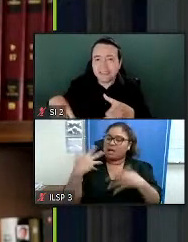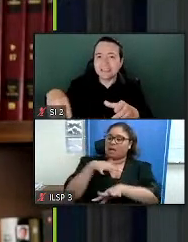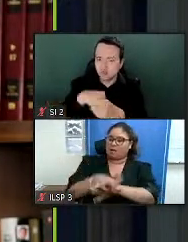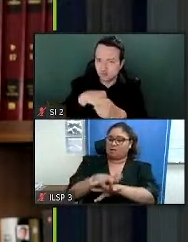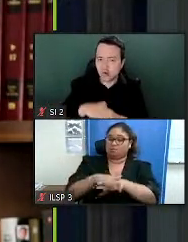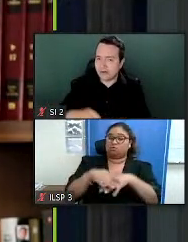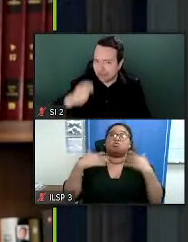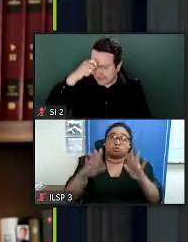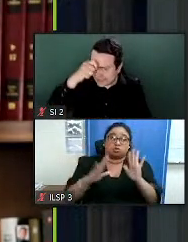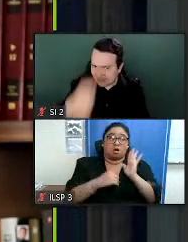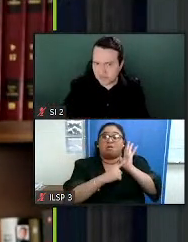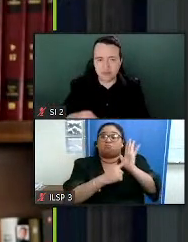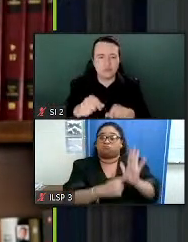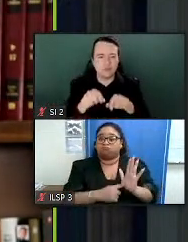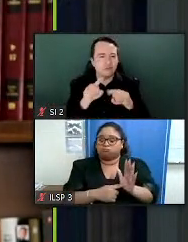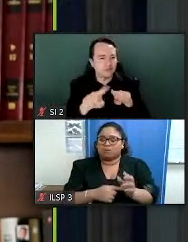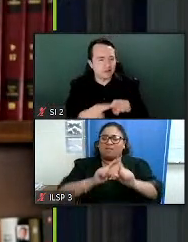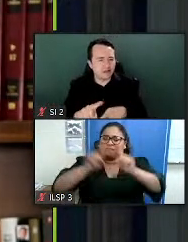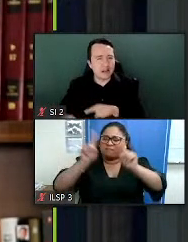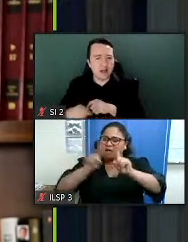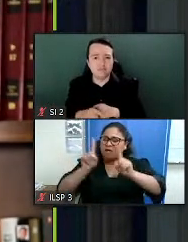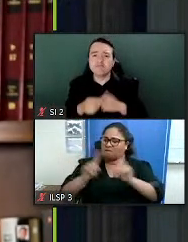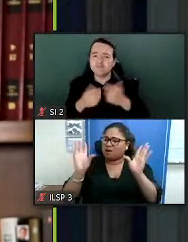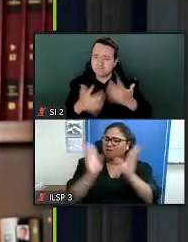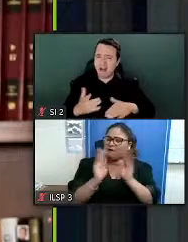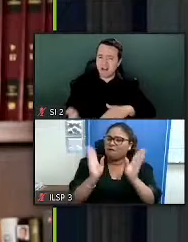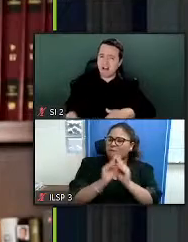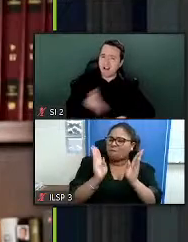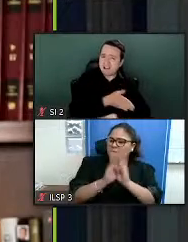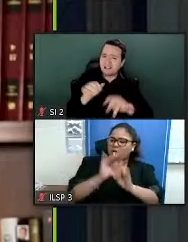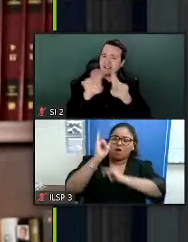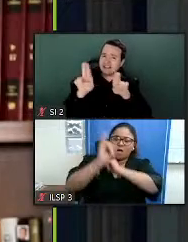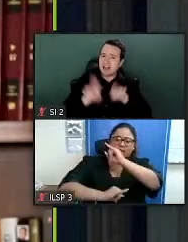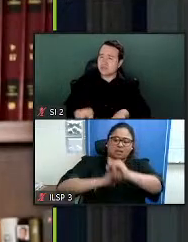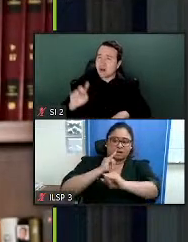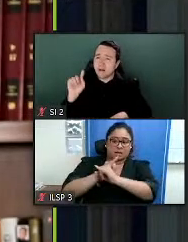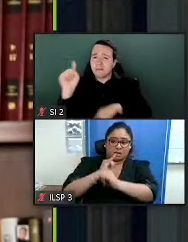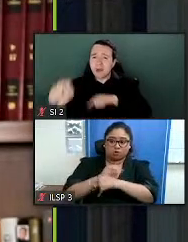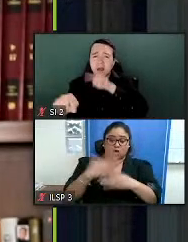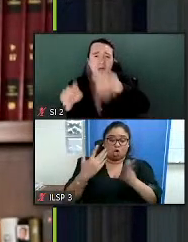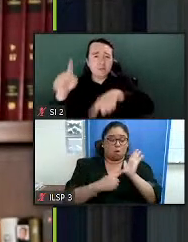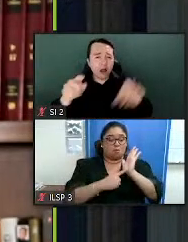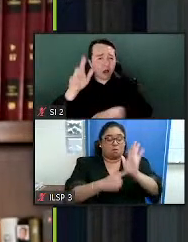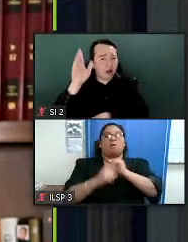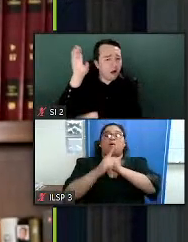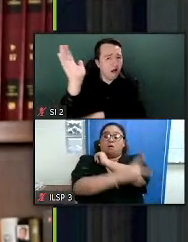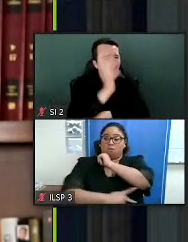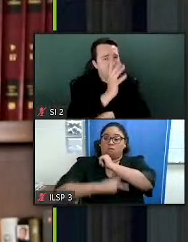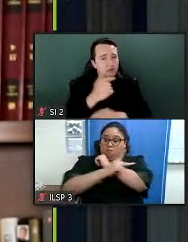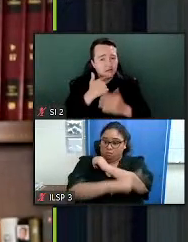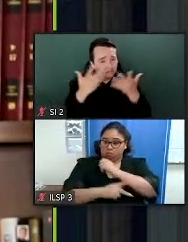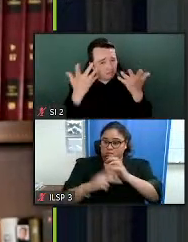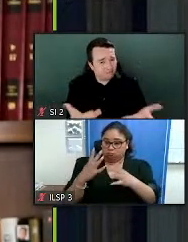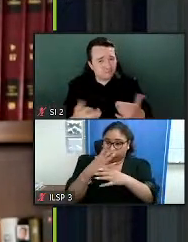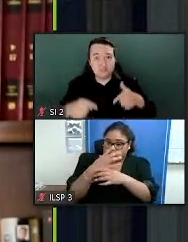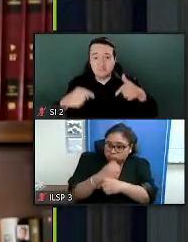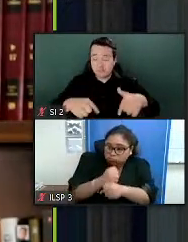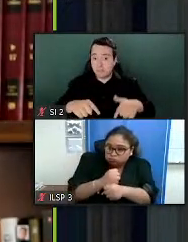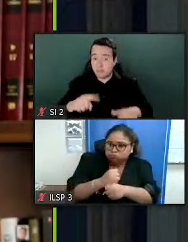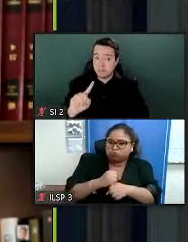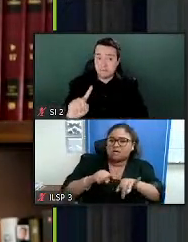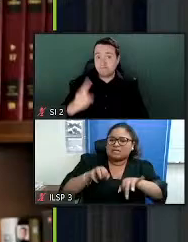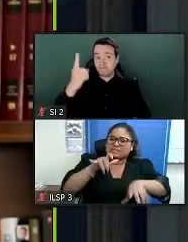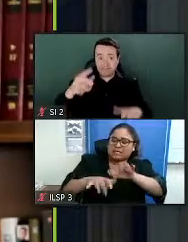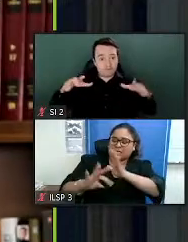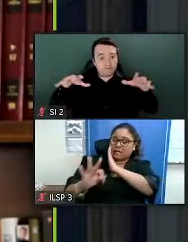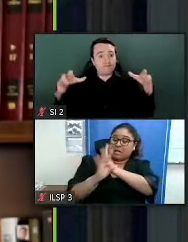respect biodiversity has shown it in the different international forms becoming a referendus the country that promoted the